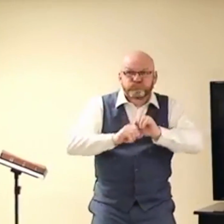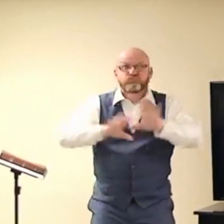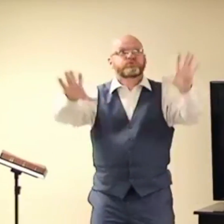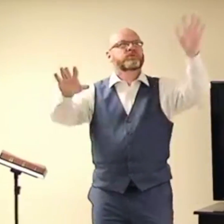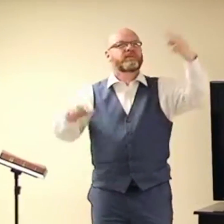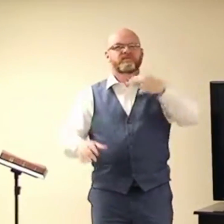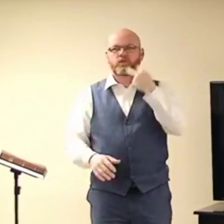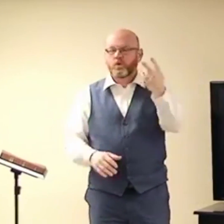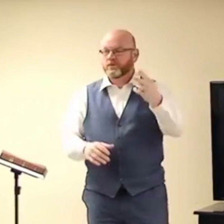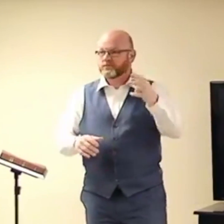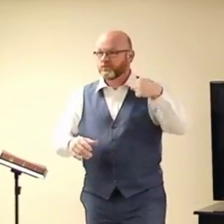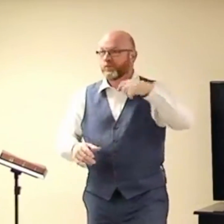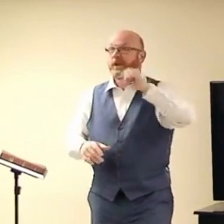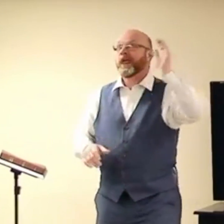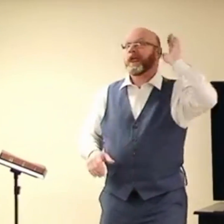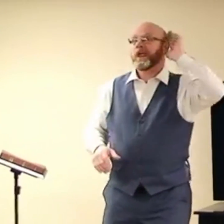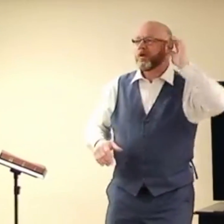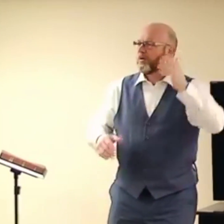Because they had been waiting.